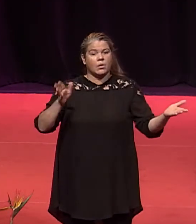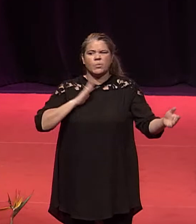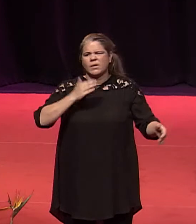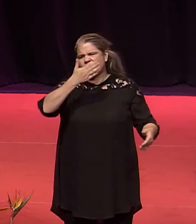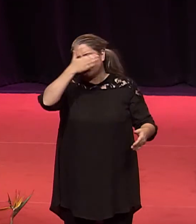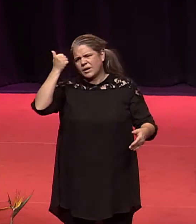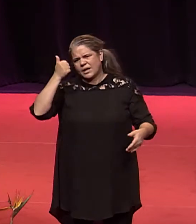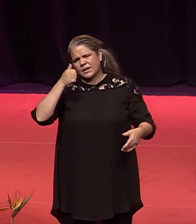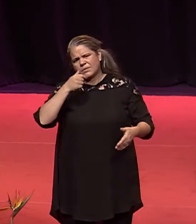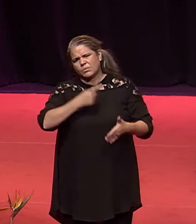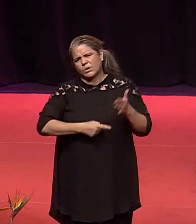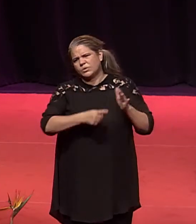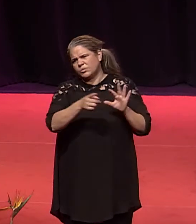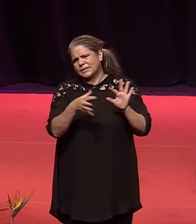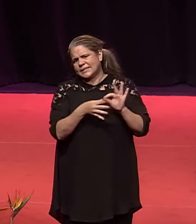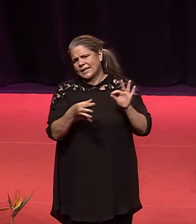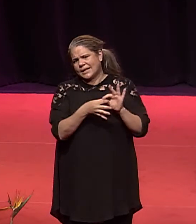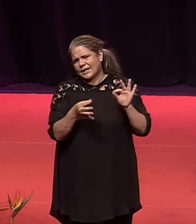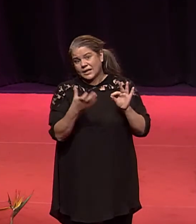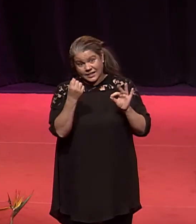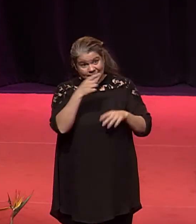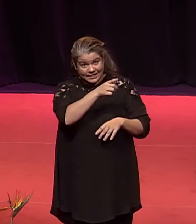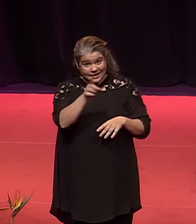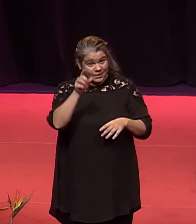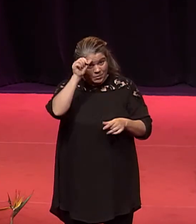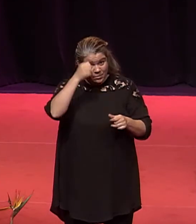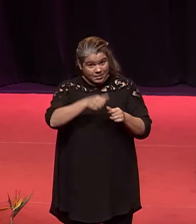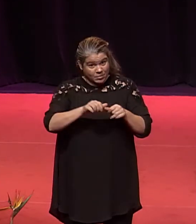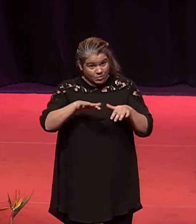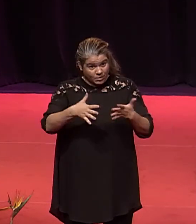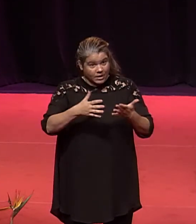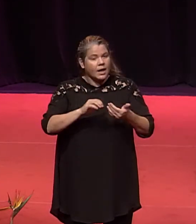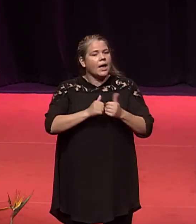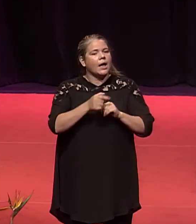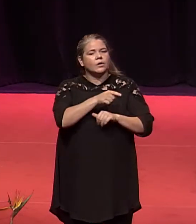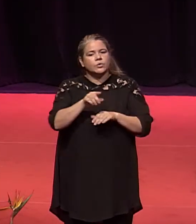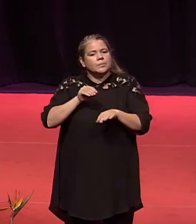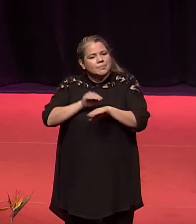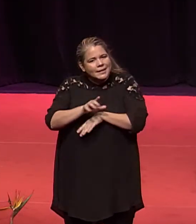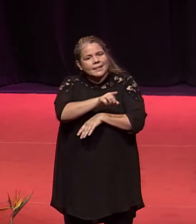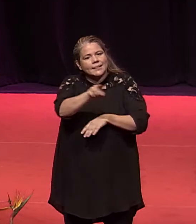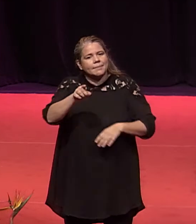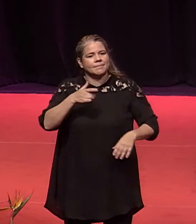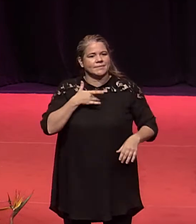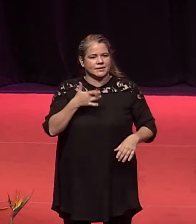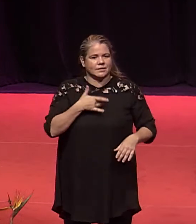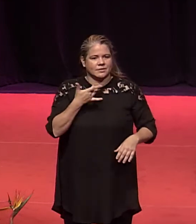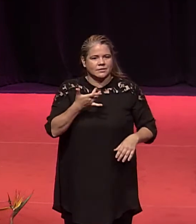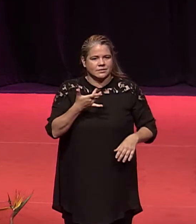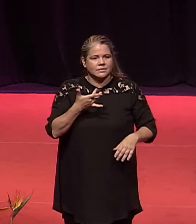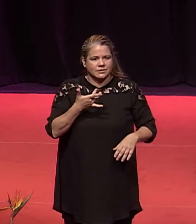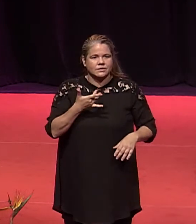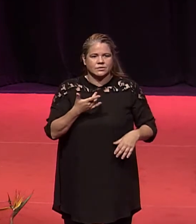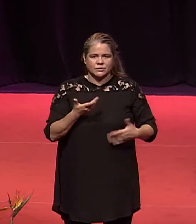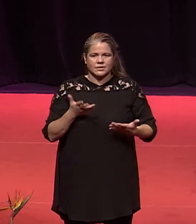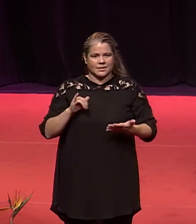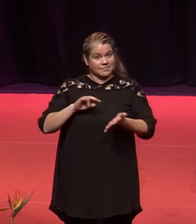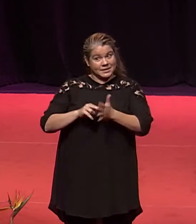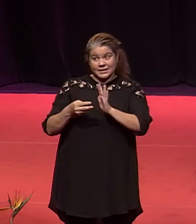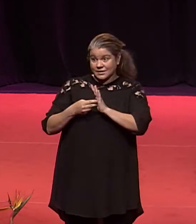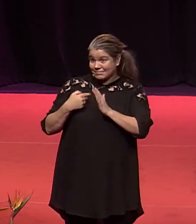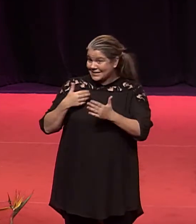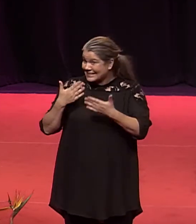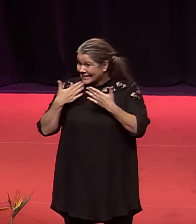forget how you made them feel. And it always feels good to know that you are appreciated. Which brings us to number